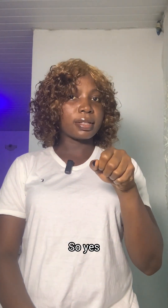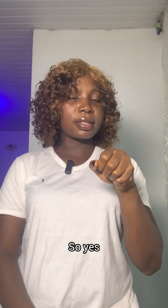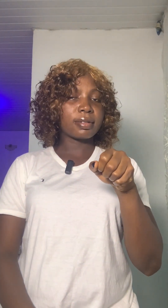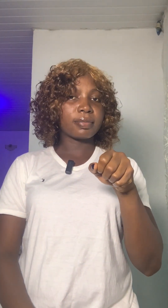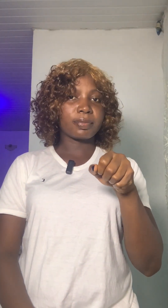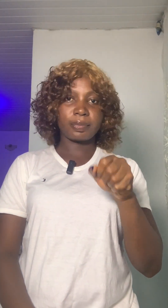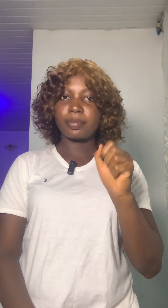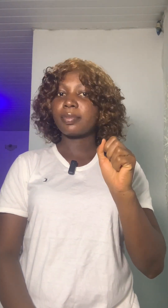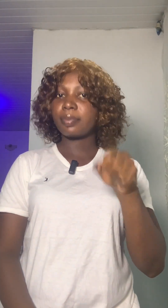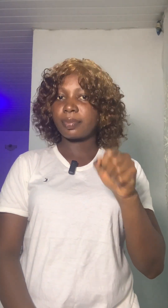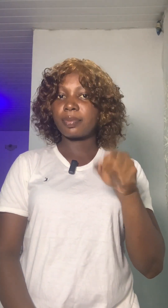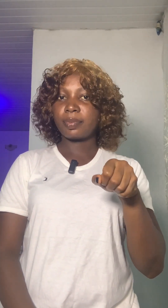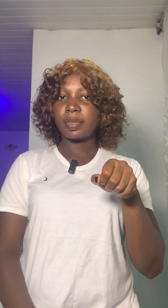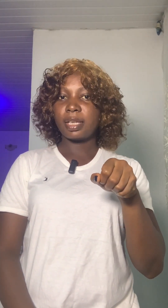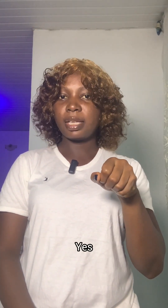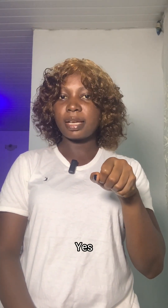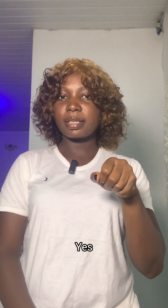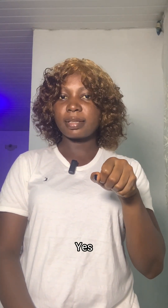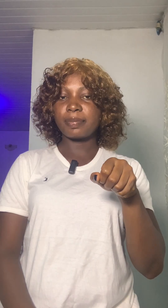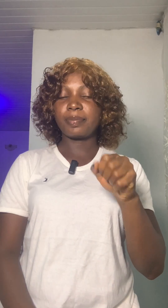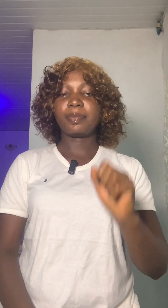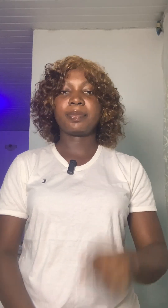yes. Yes.